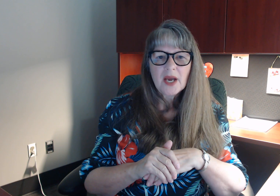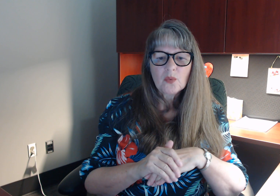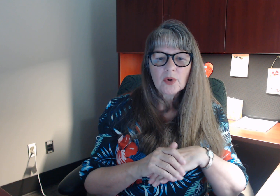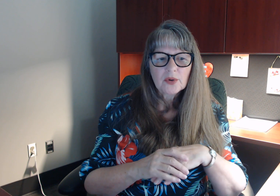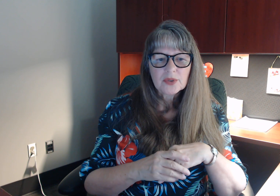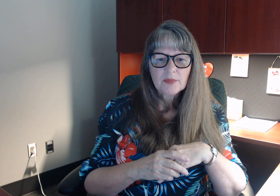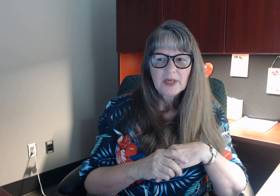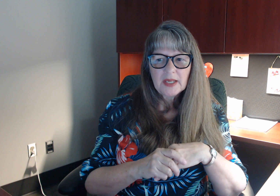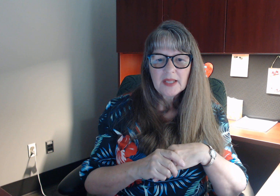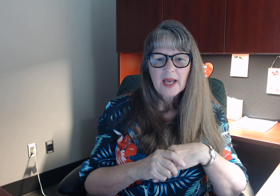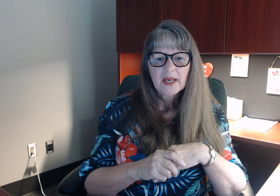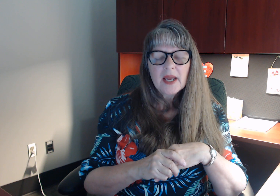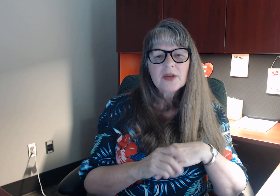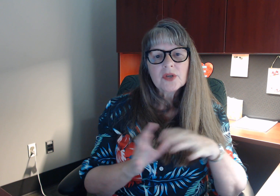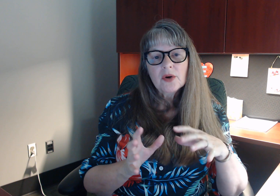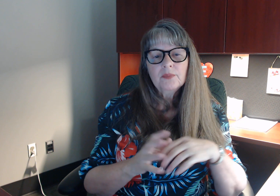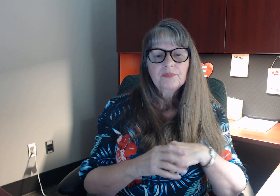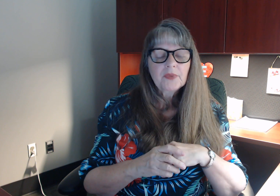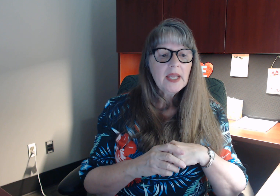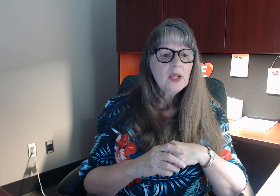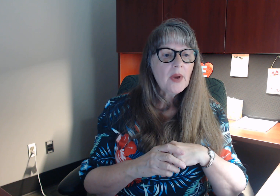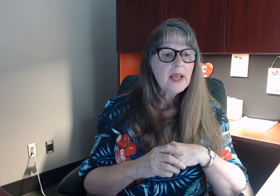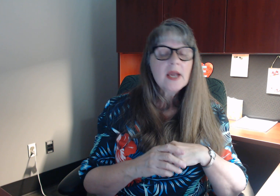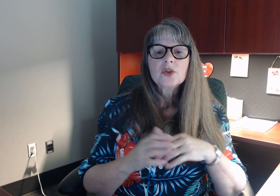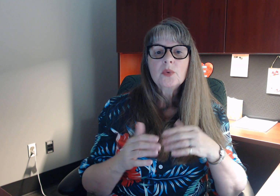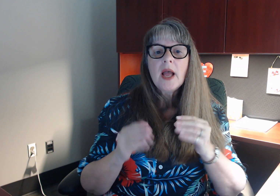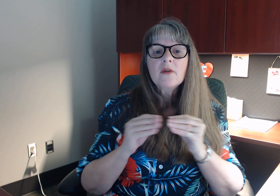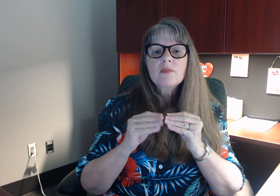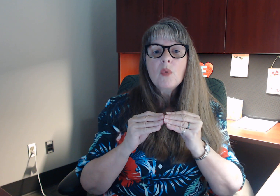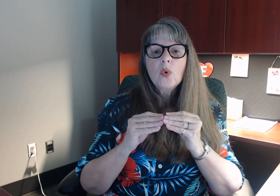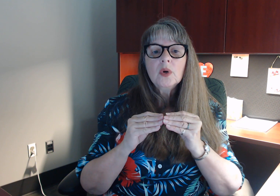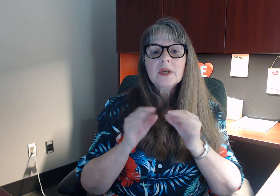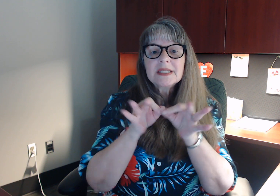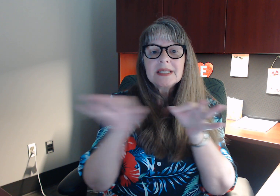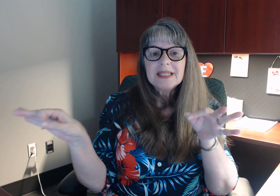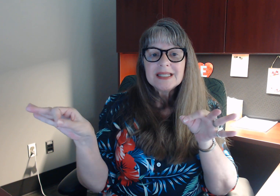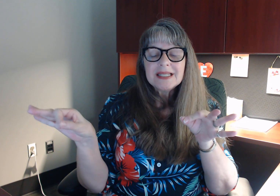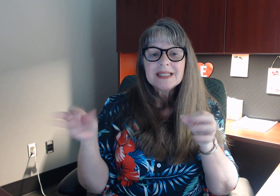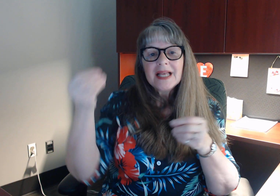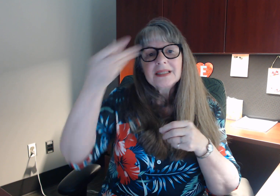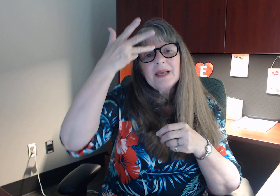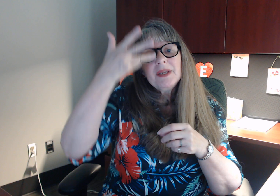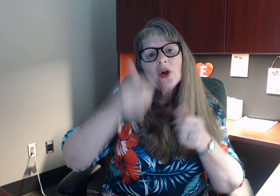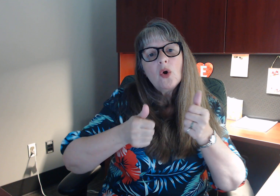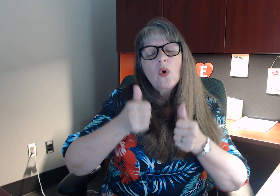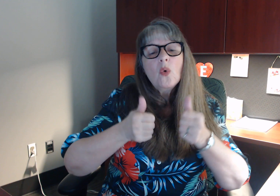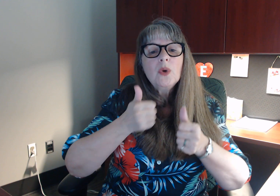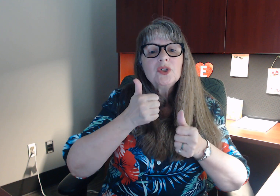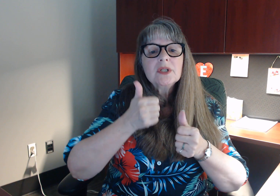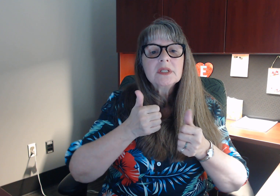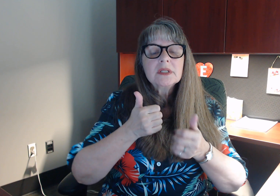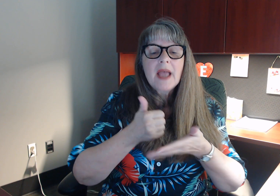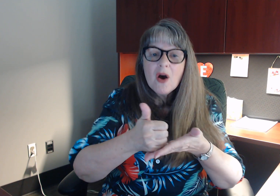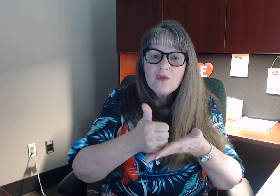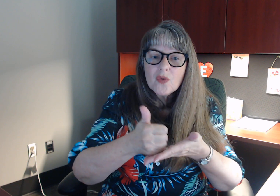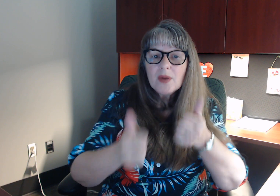word or something like that. So anyway, so we'll have more sentences. Let me know which is helpful and which